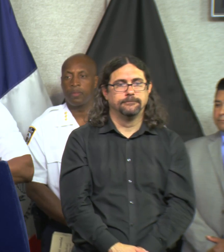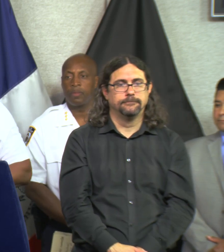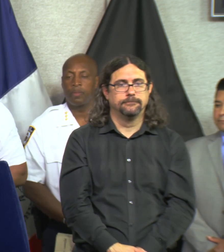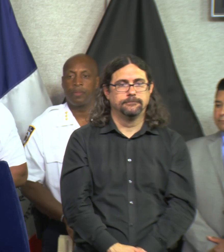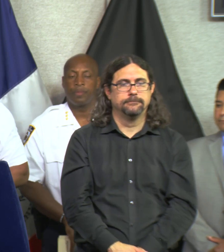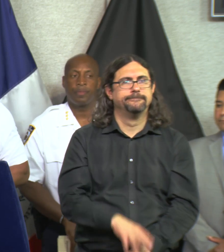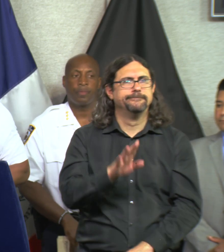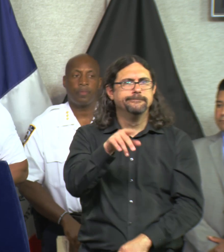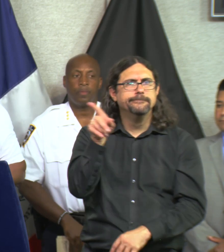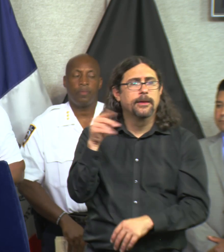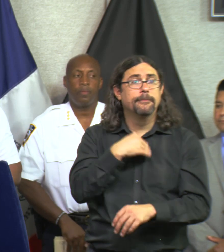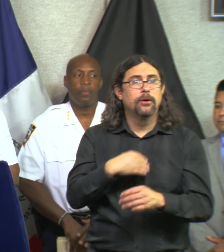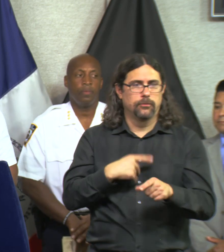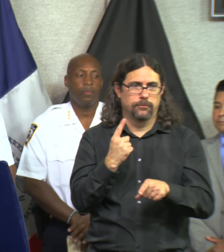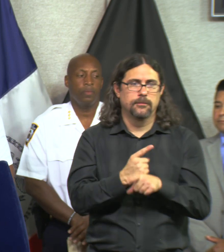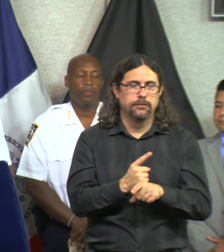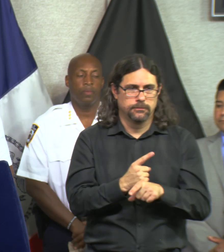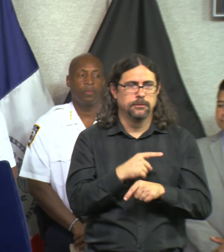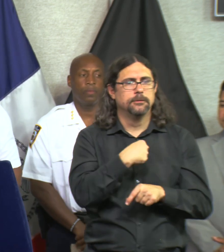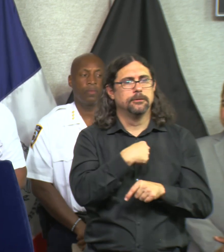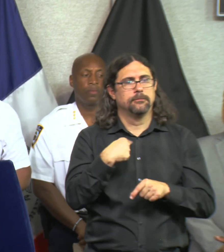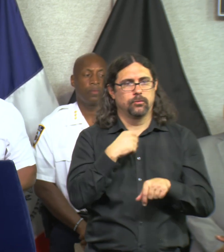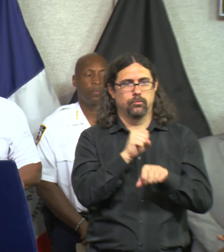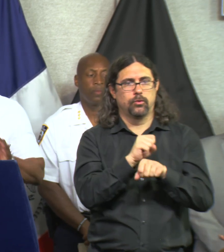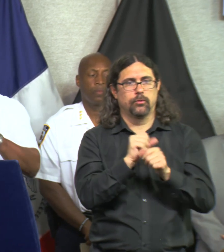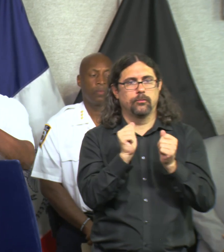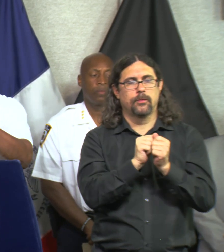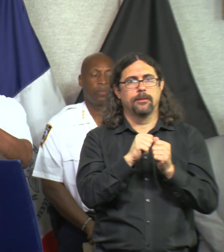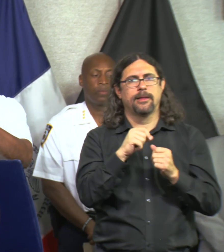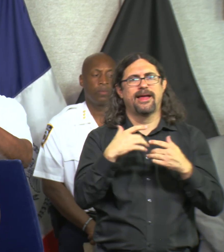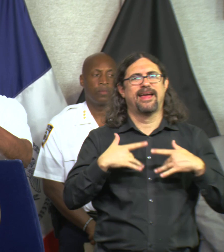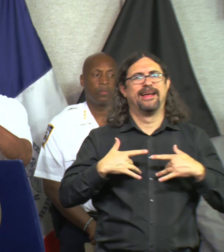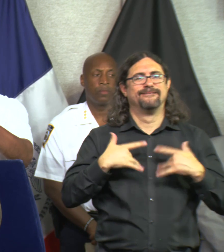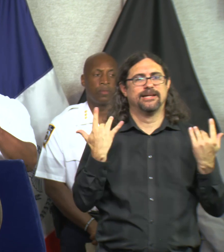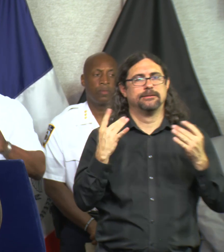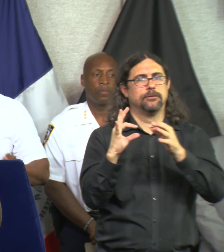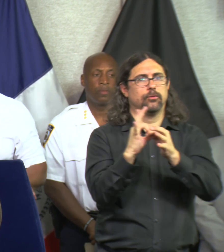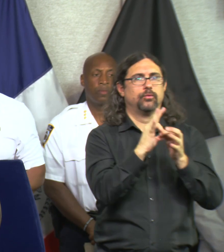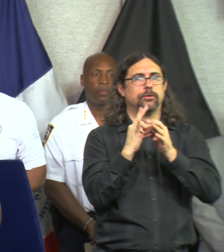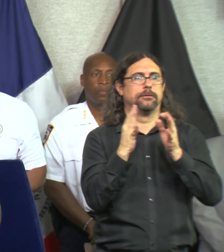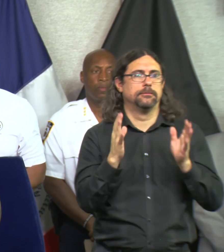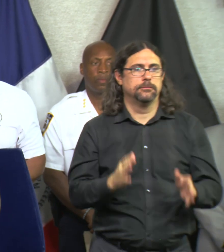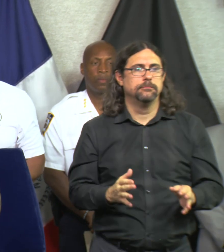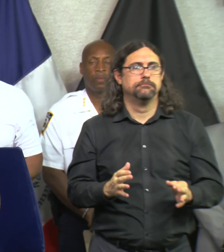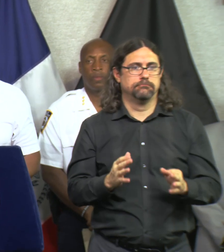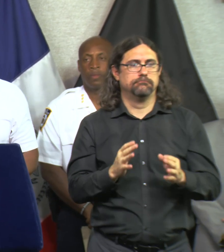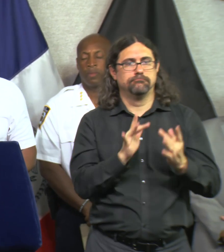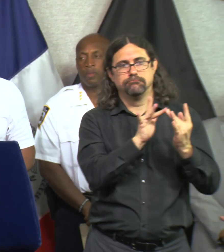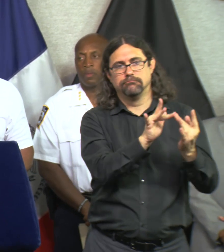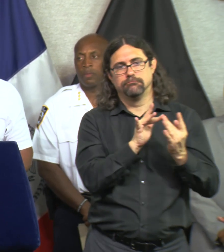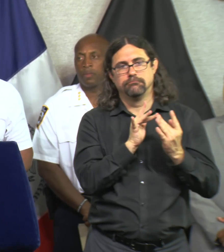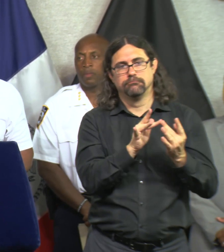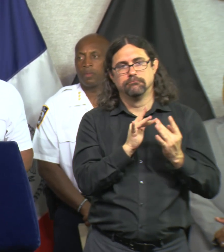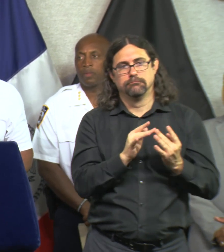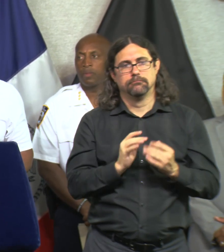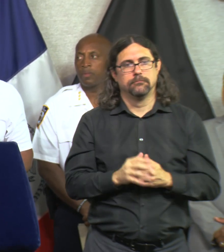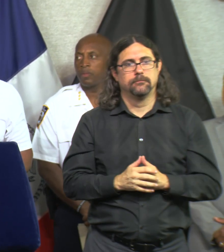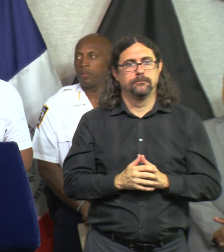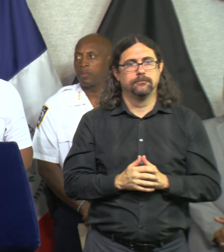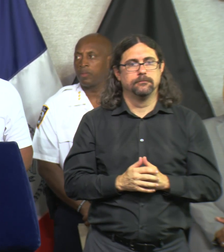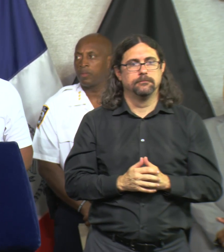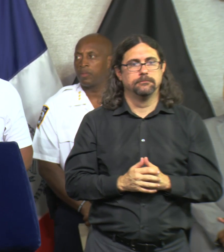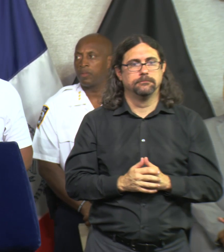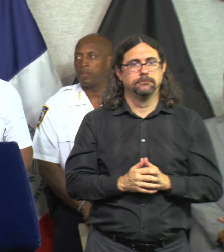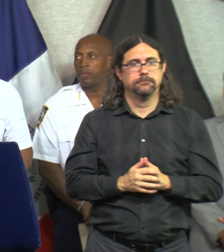We worked with the event organizers for the triathlon, and they looked at first modifying the schedule and for the safety of the